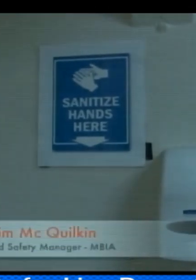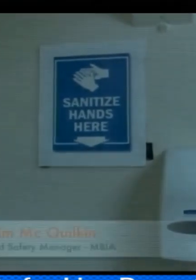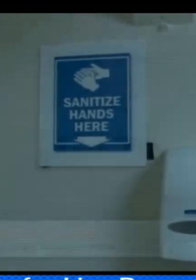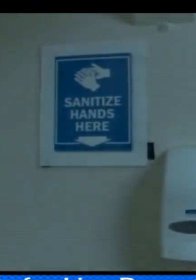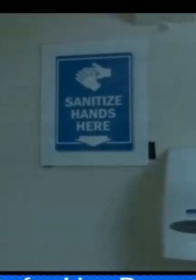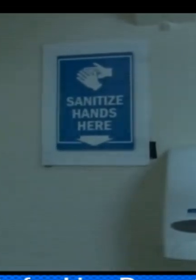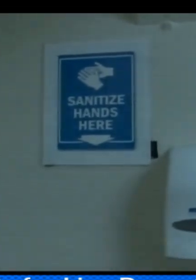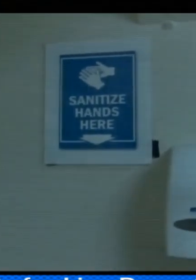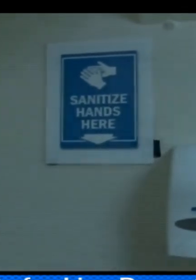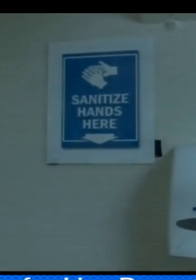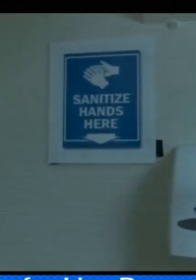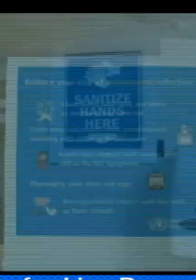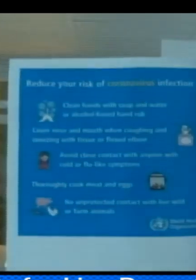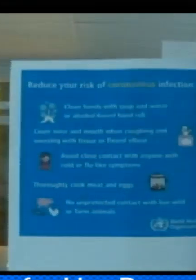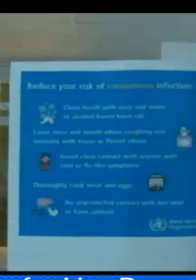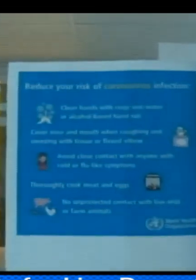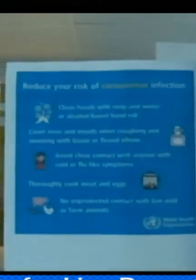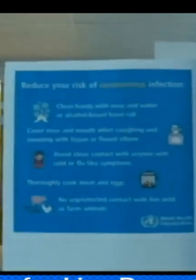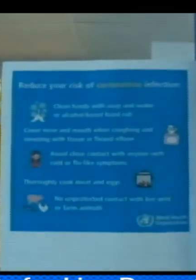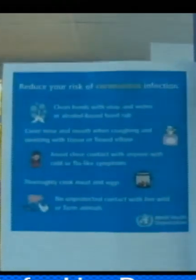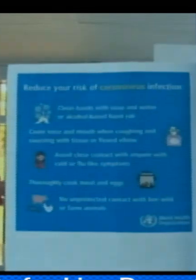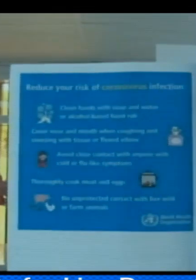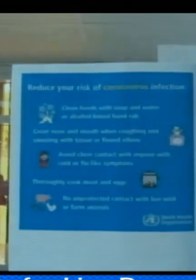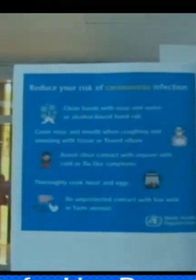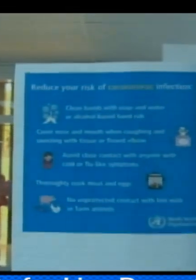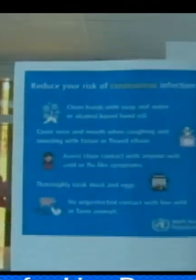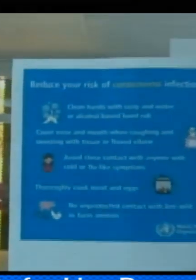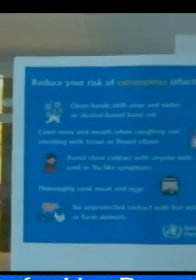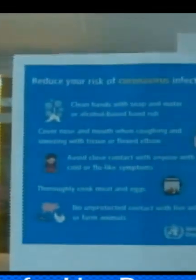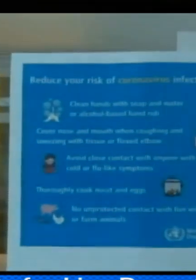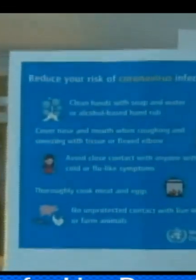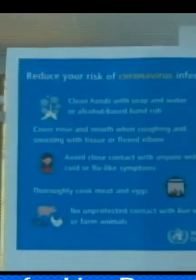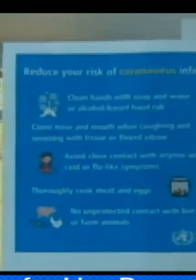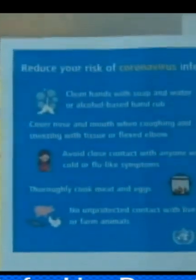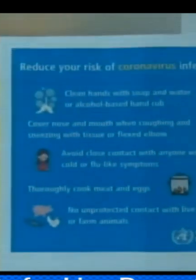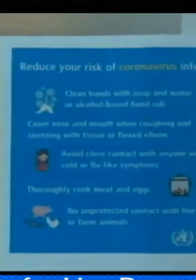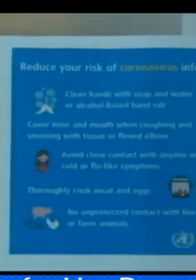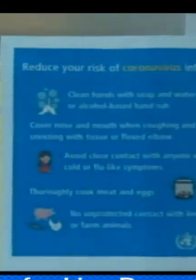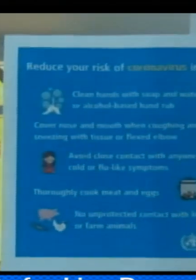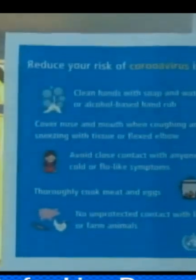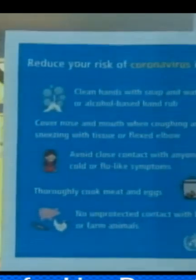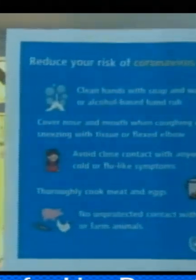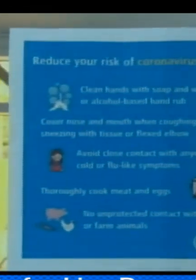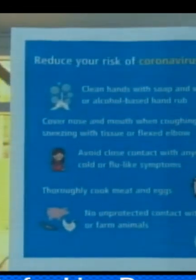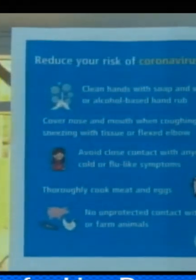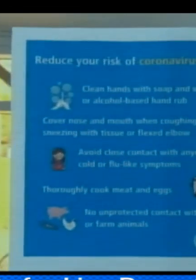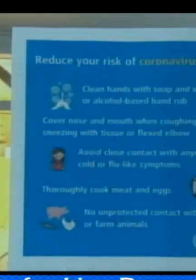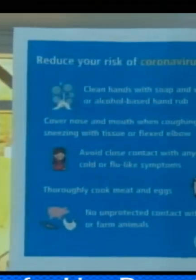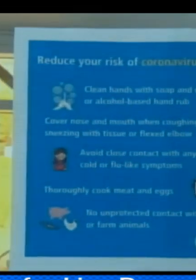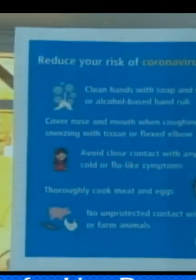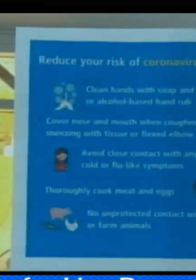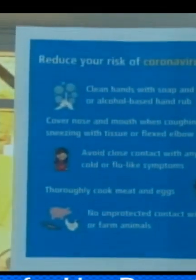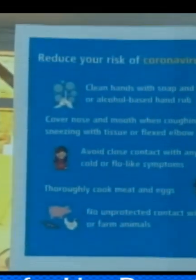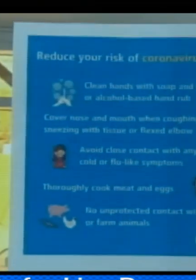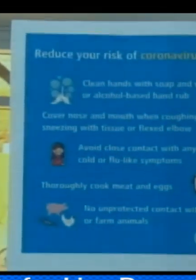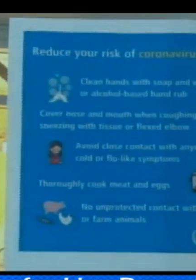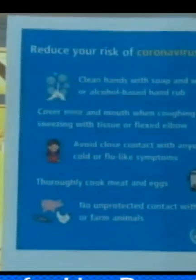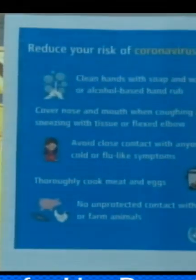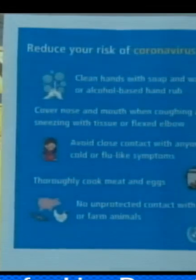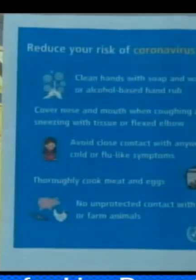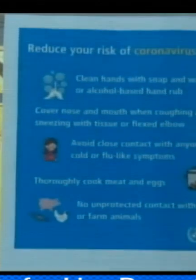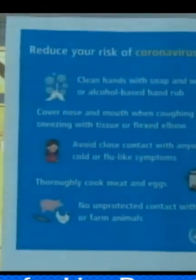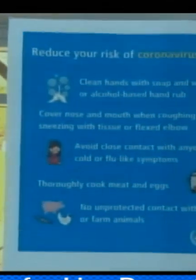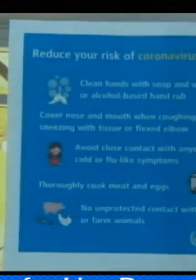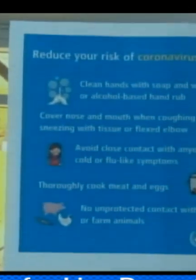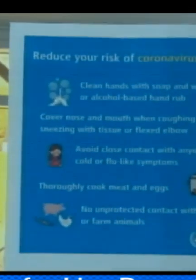option of sanitizing your hands. We've also placed posters in strategic areas in order to inform the public and our